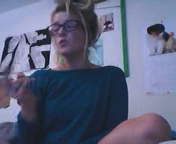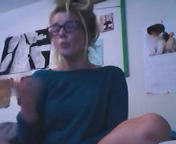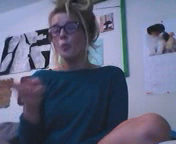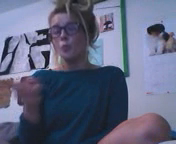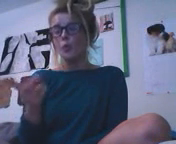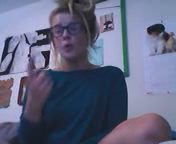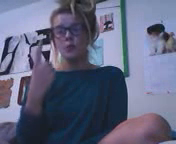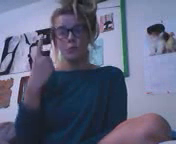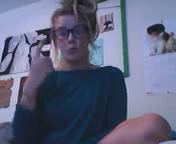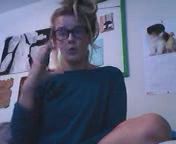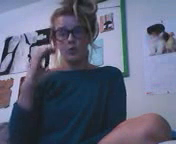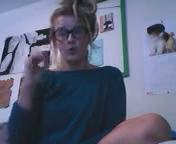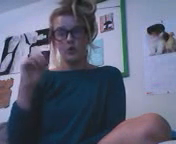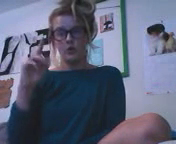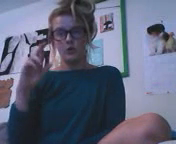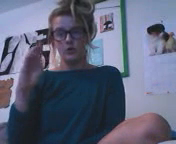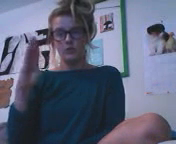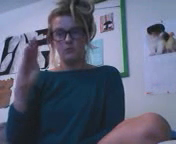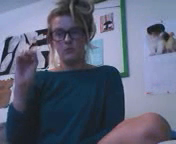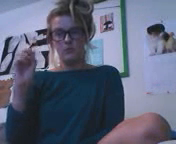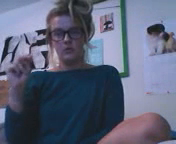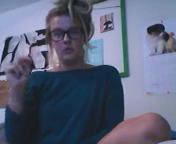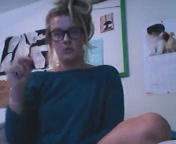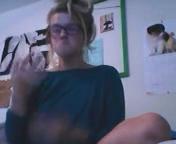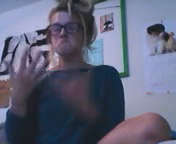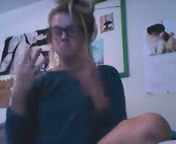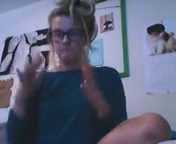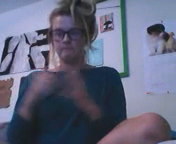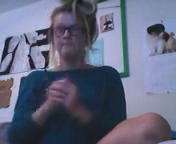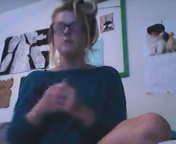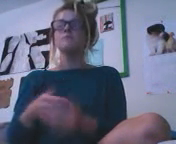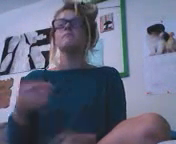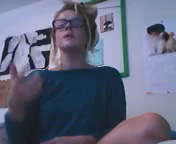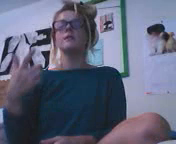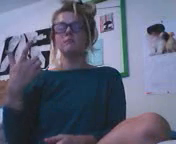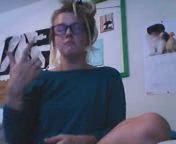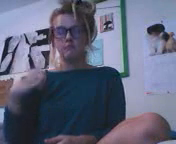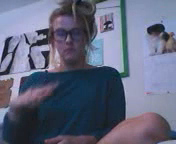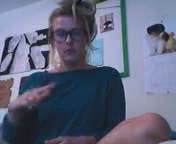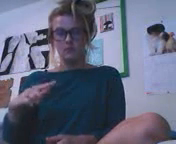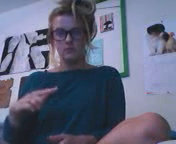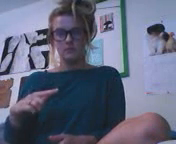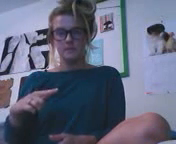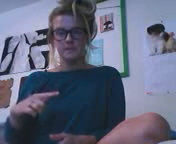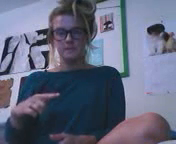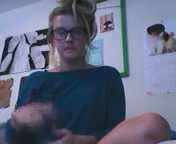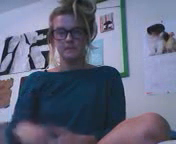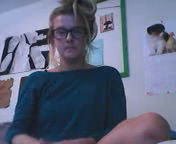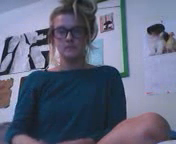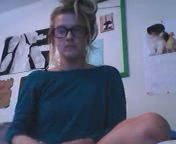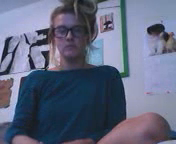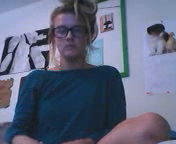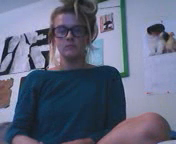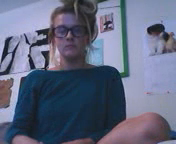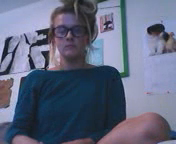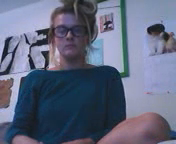balanced. So our next step would be to balance the number of hydrogen atoms, and I'm choosing to start with hydrogen because hydrogen occurs in